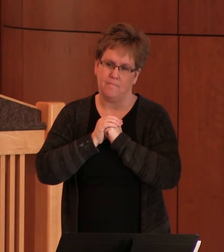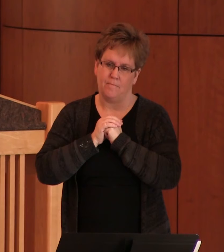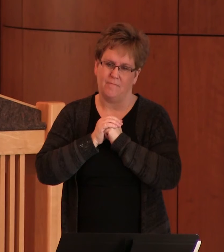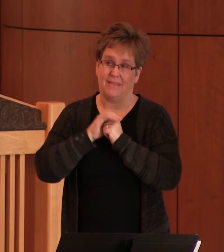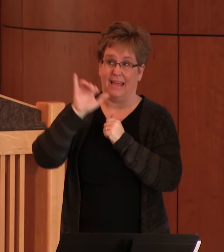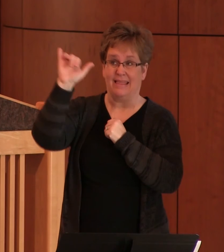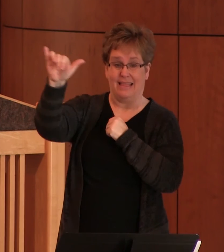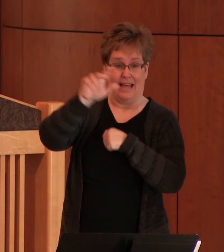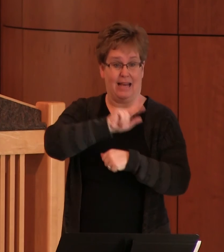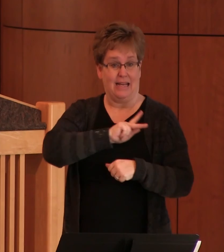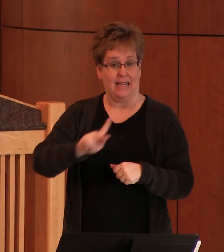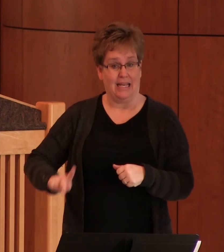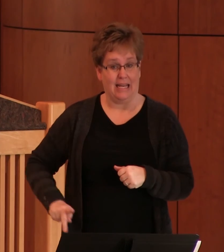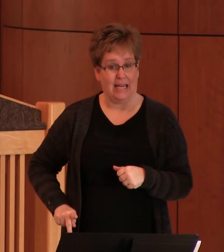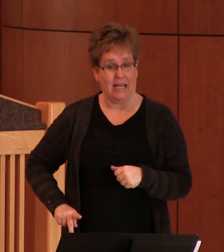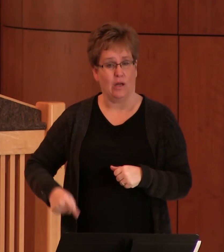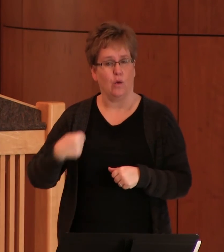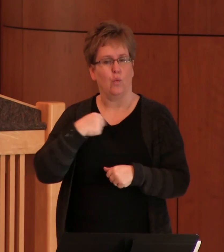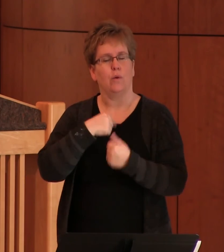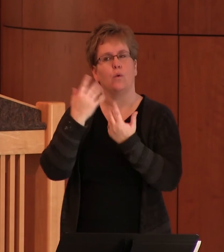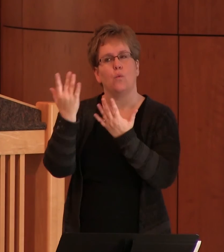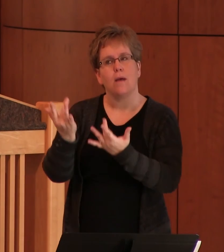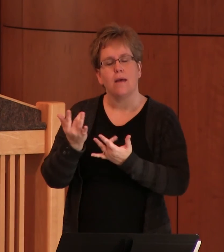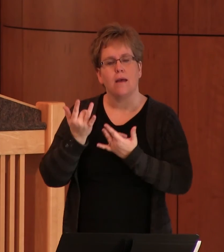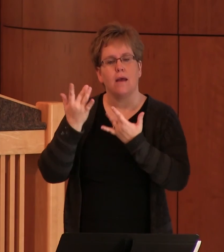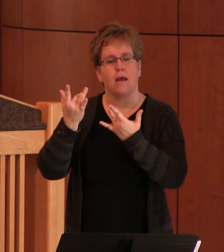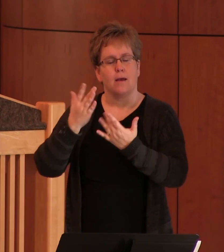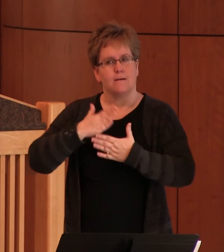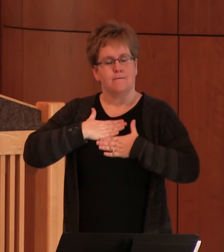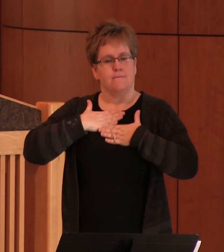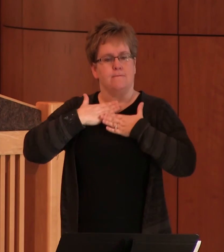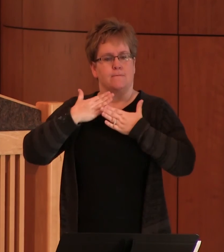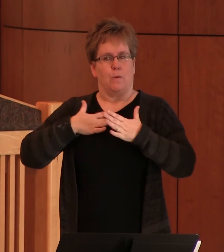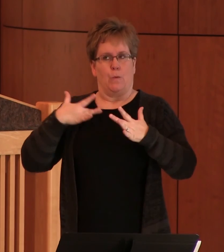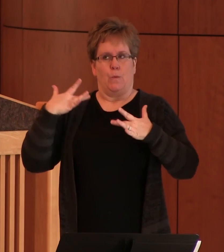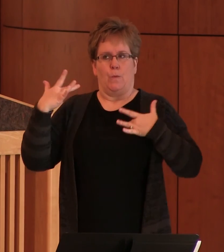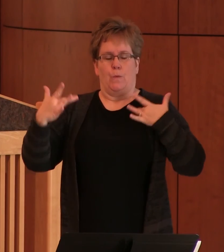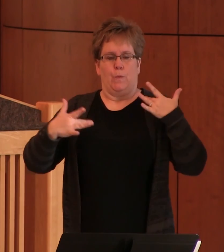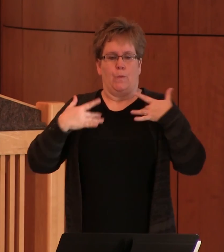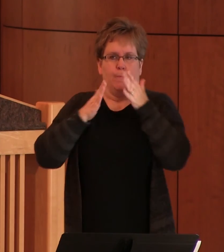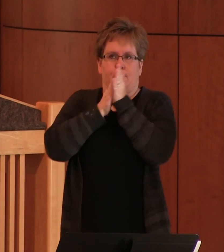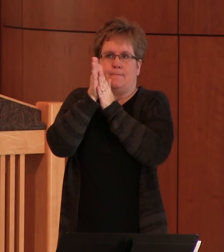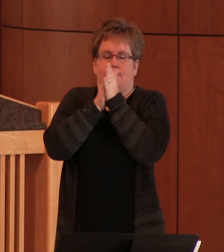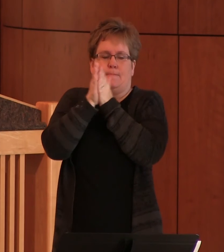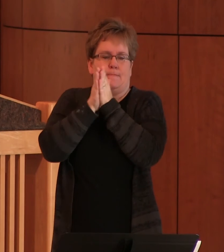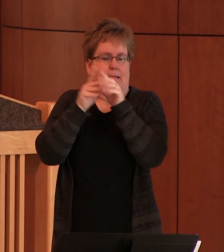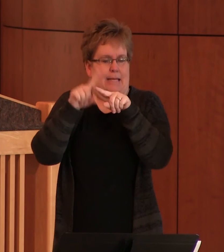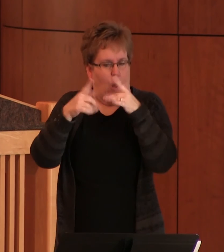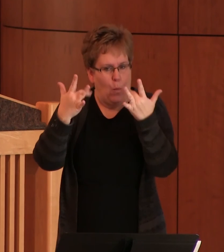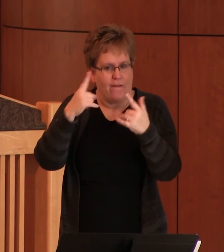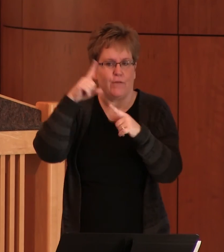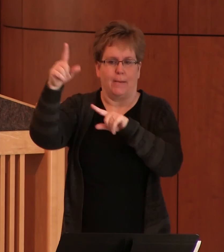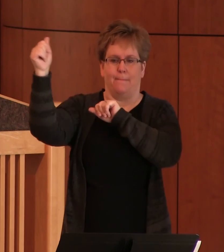This is a King for whom we await with joy and expectation and longing for his return,